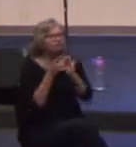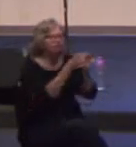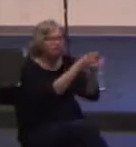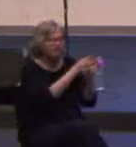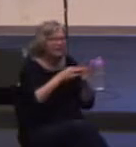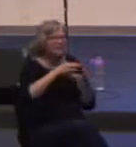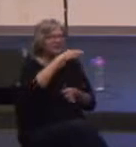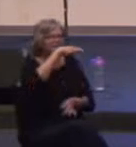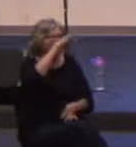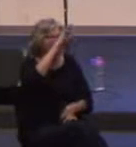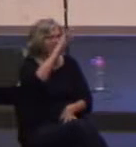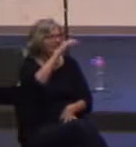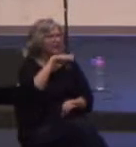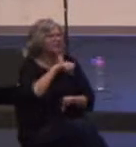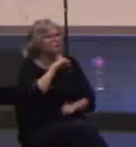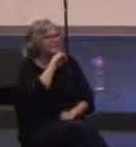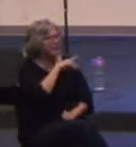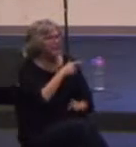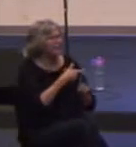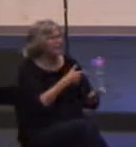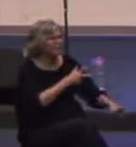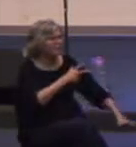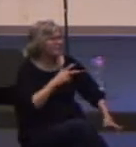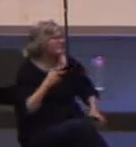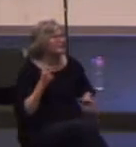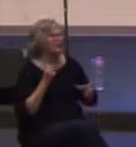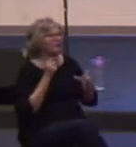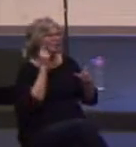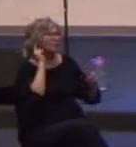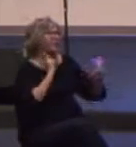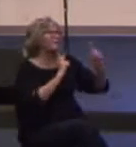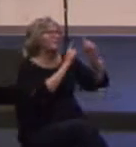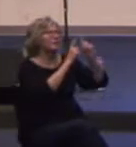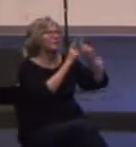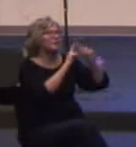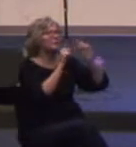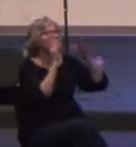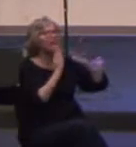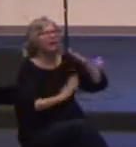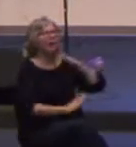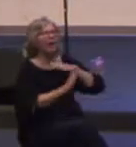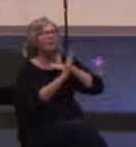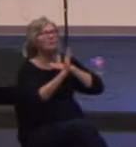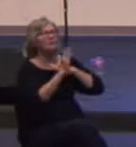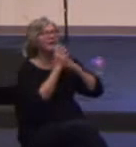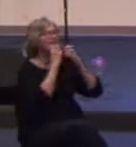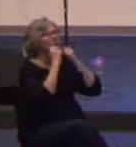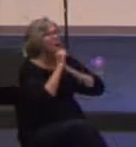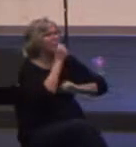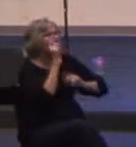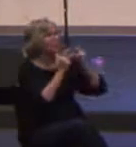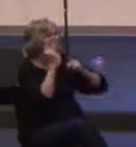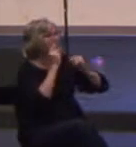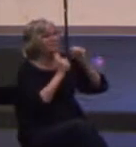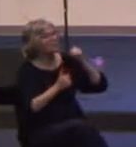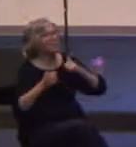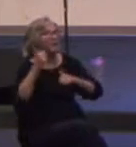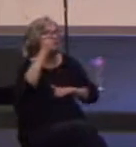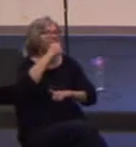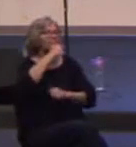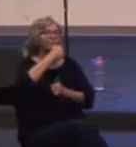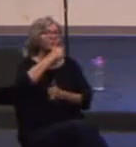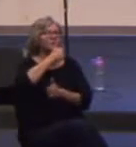out of selfish ambition or vain conceit. Rather, in humility, value others above yourselves, not looking to your own